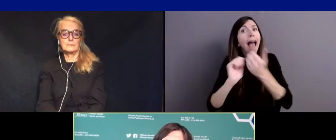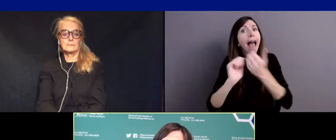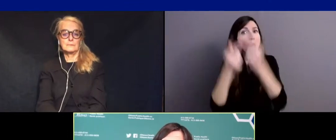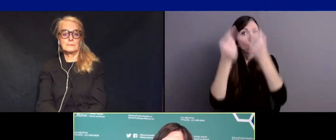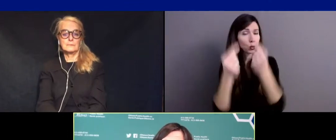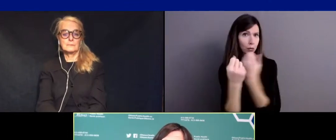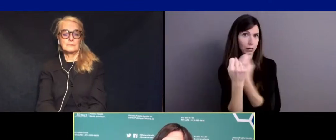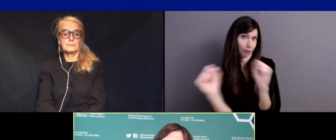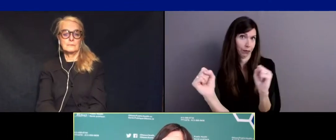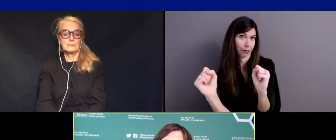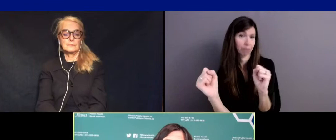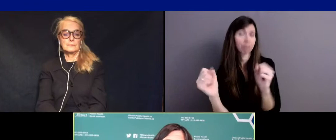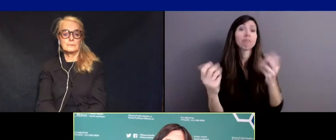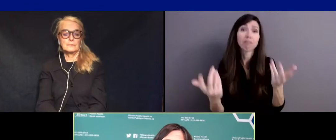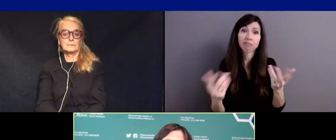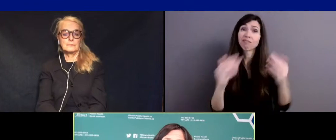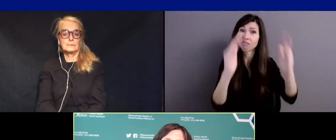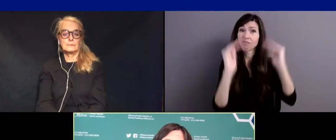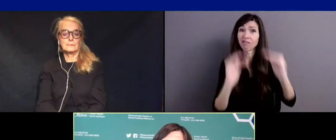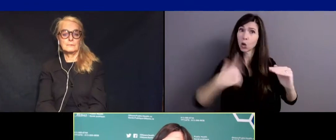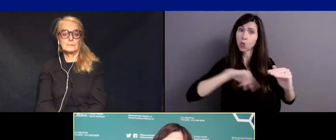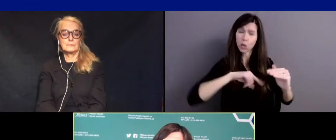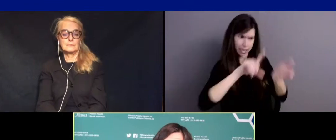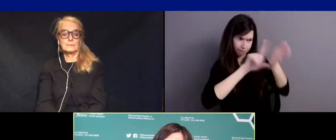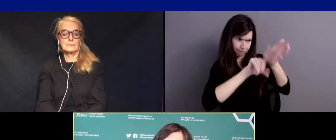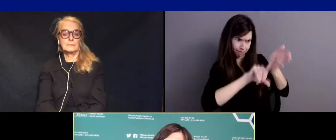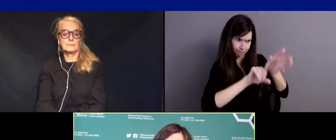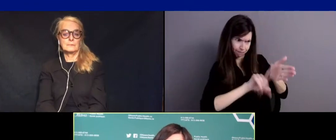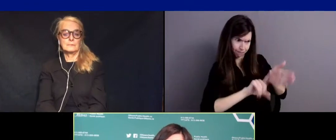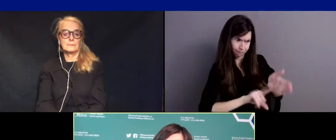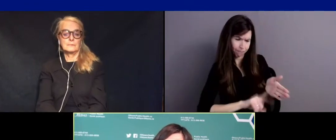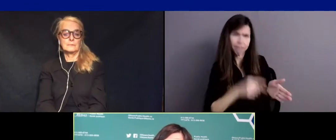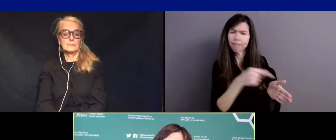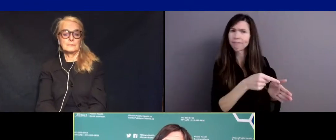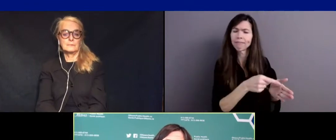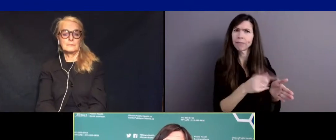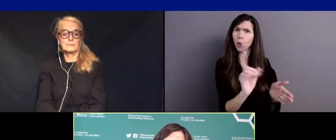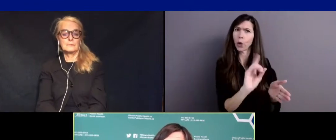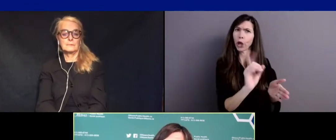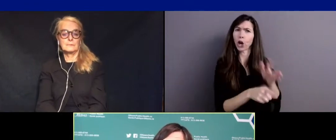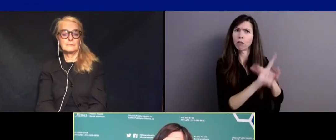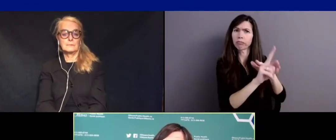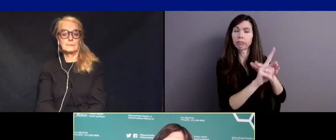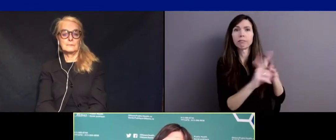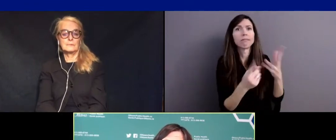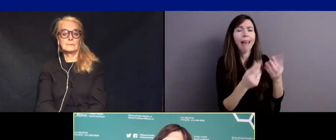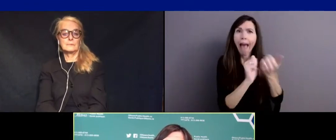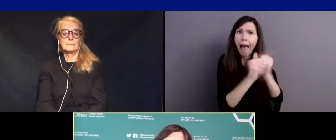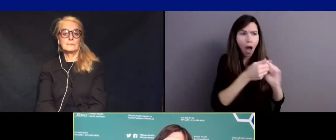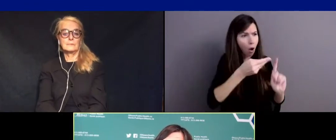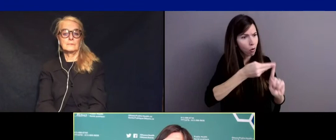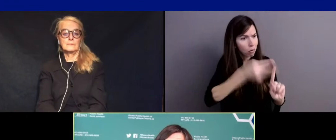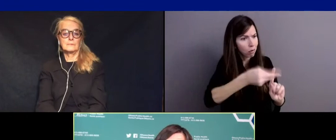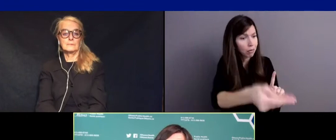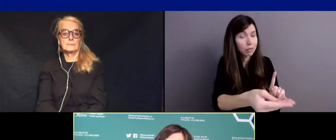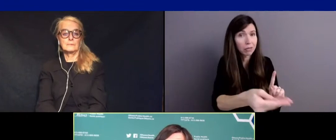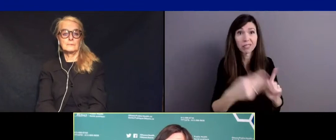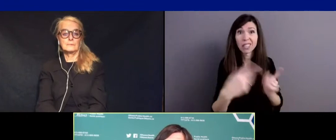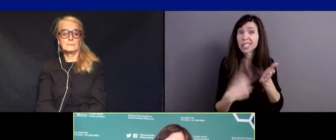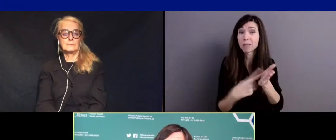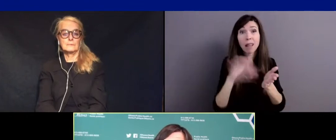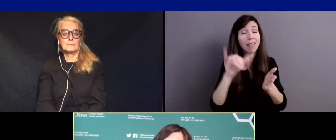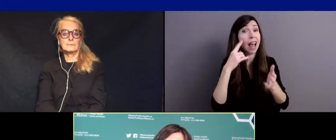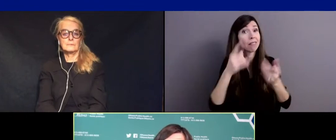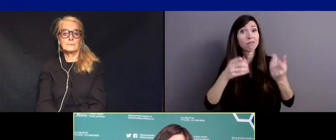management investigations, transmission may have occurred in a variety of ways, including during team play, during the use of